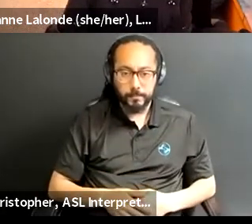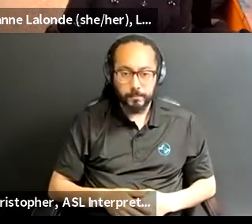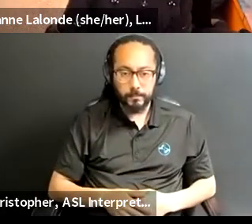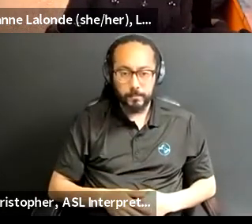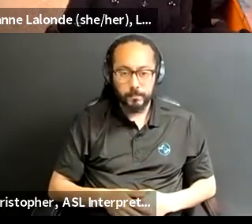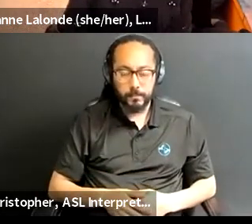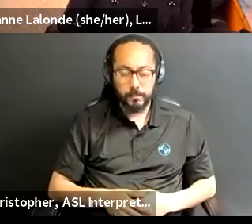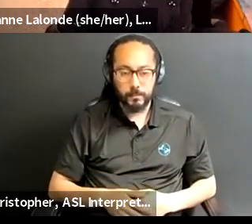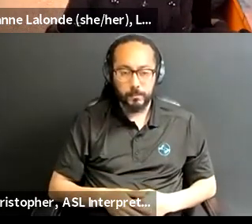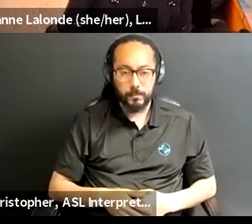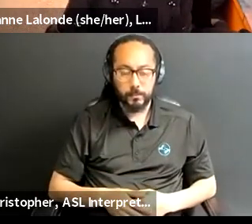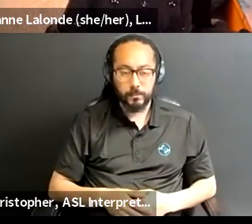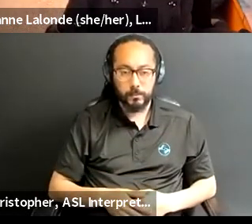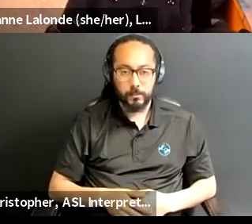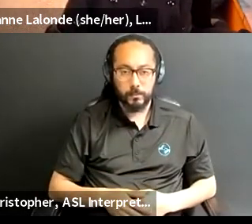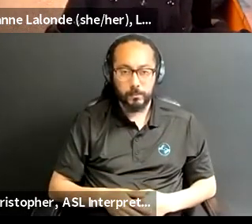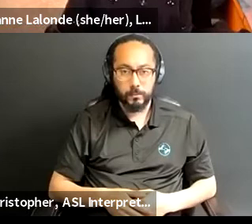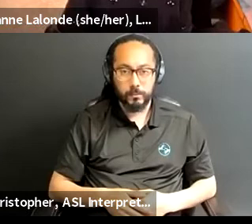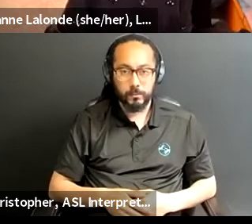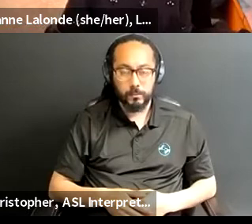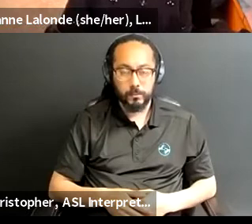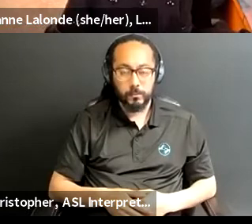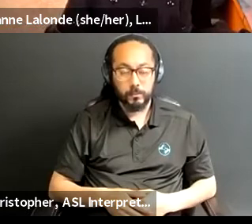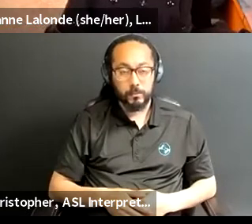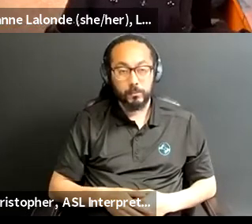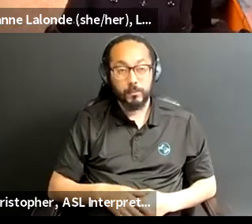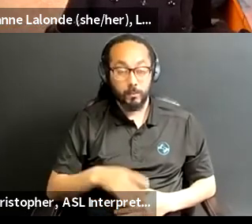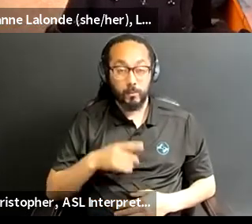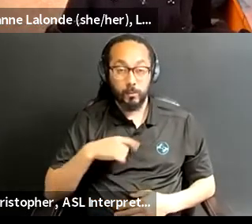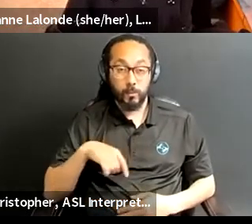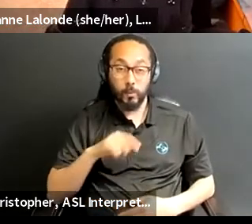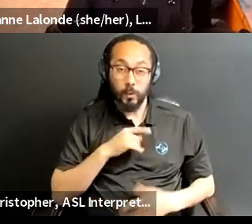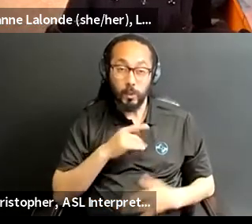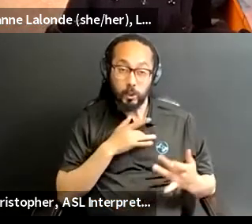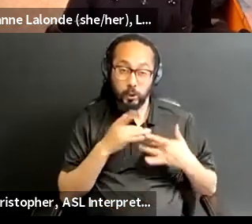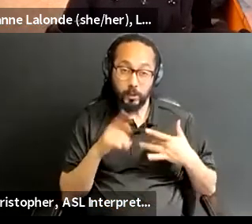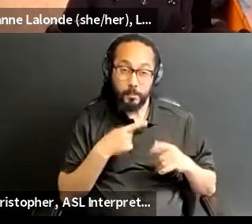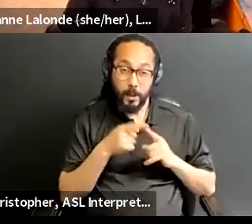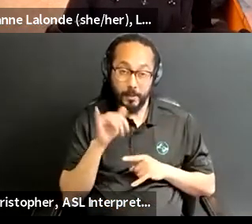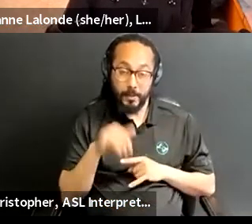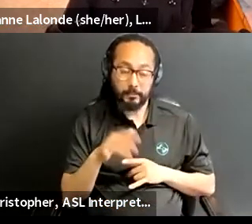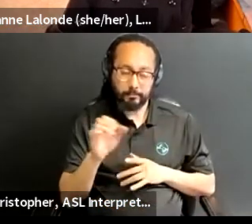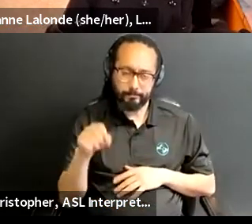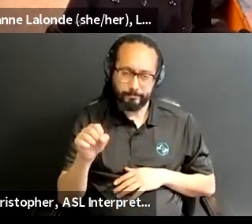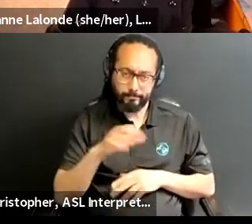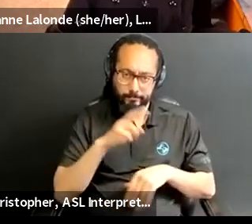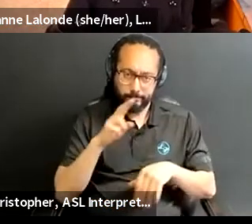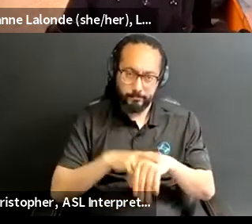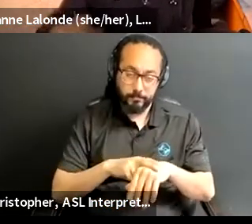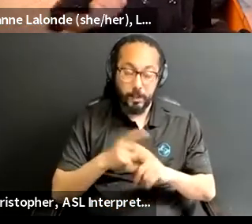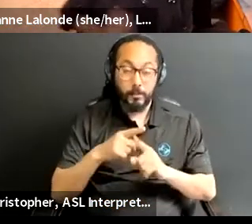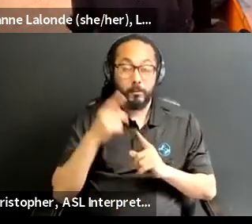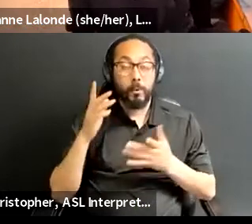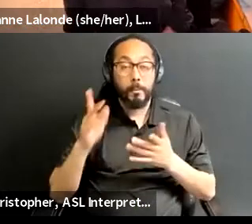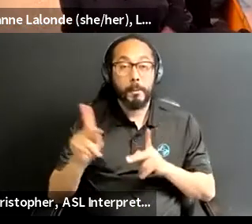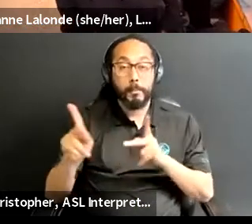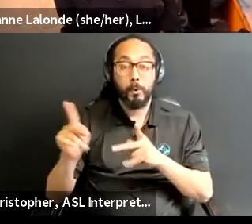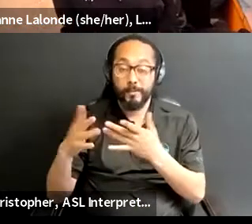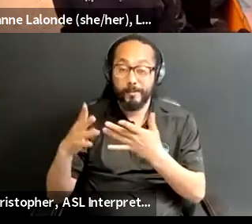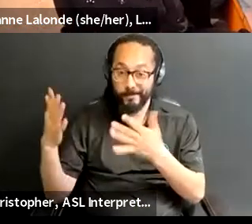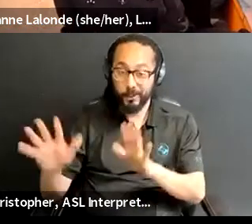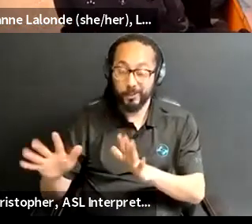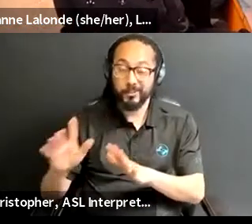So we worry about that as a challenge. There's no question. In our work with the young people who've committed sexual offenses, a lot of these